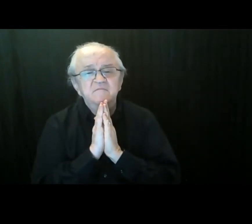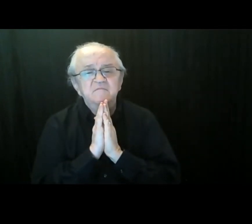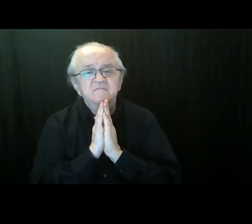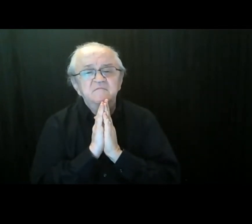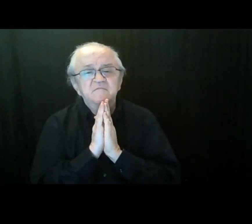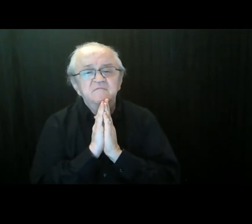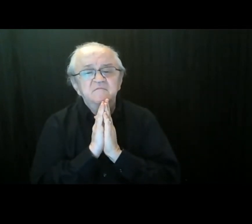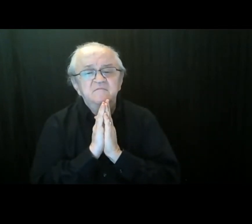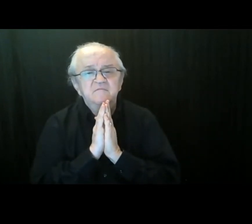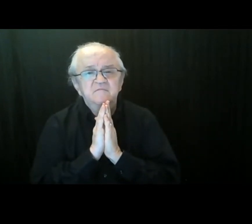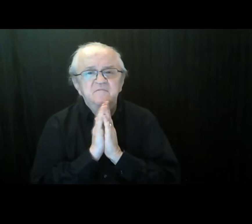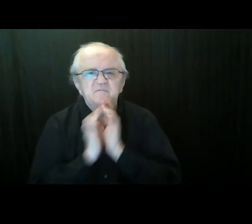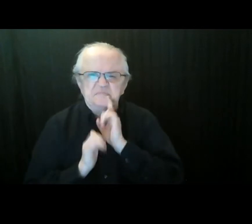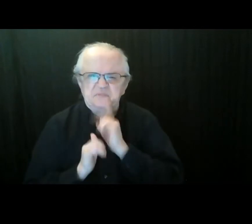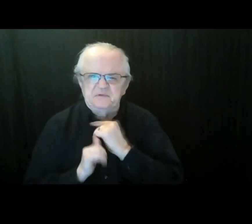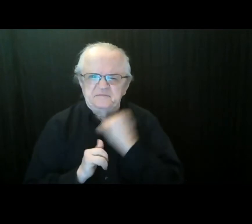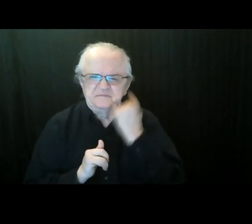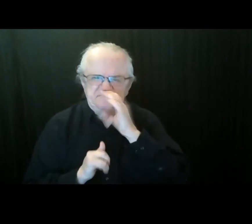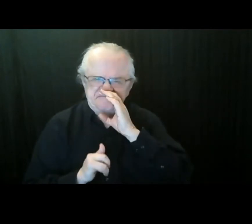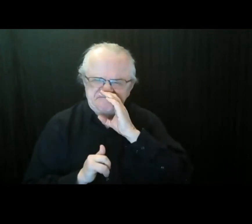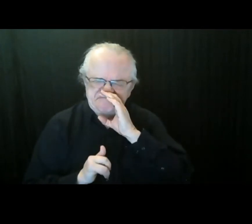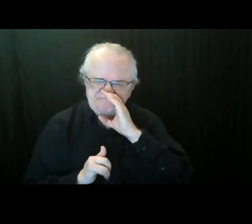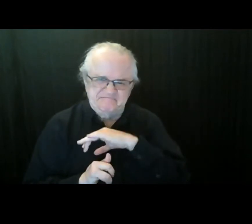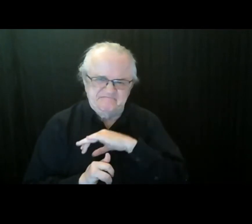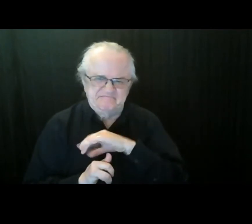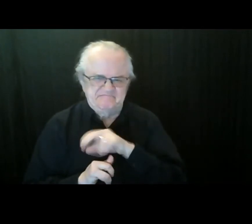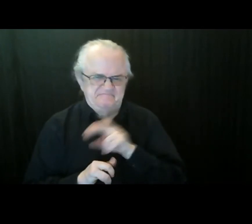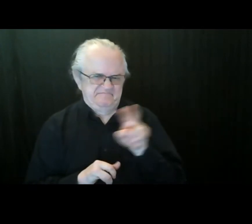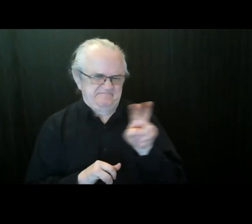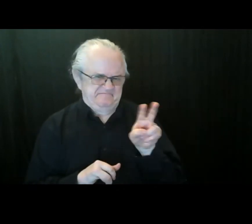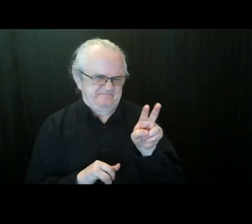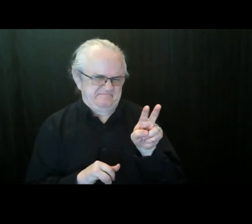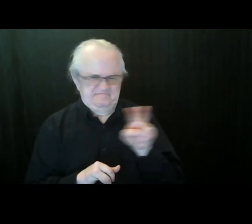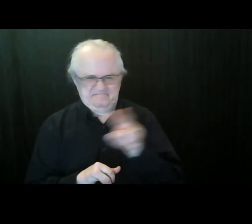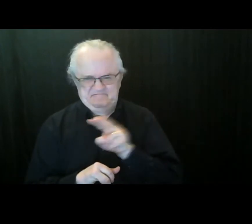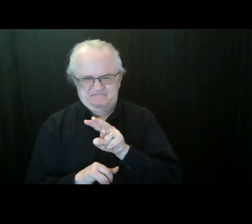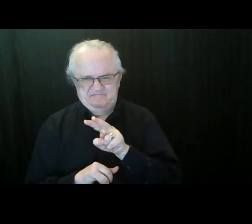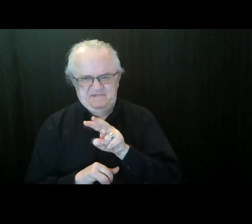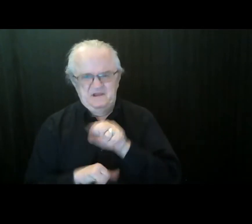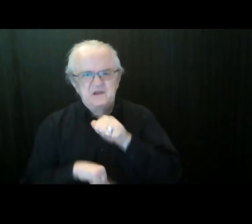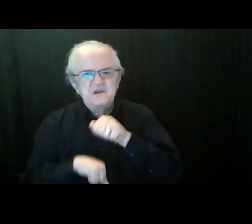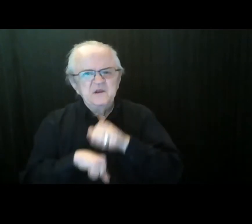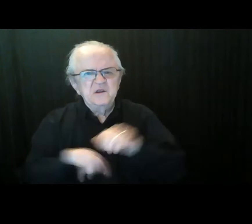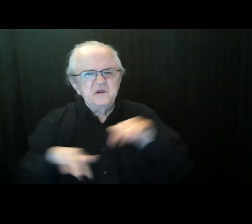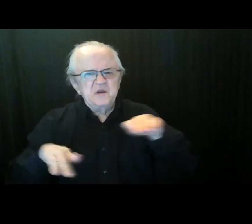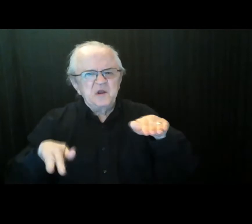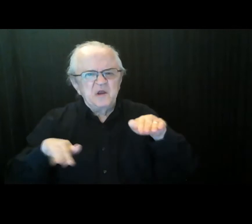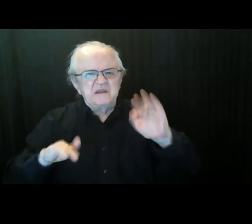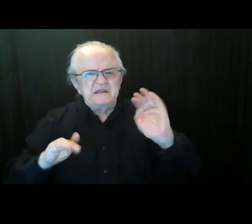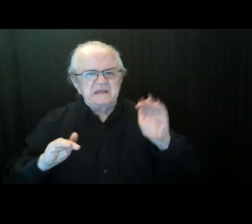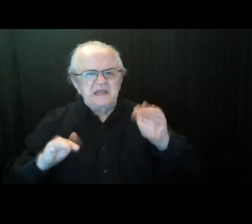the strangest objects in that building. The stones seemed to glow in the dark of the church.